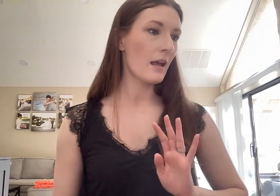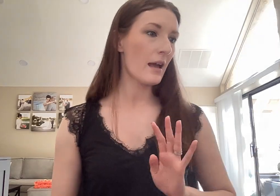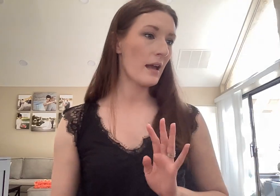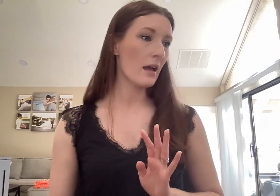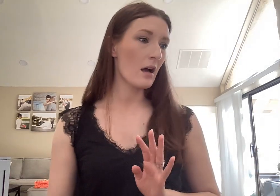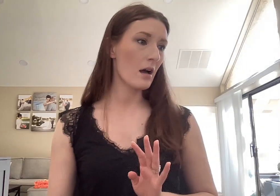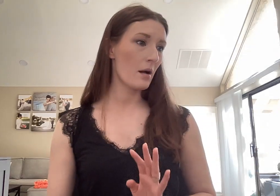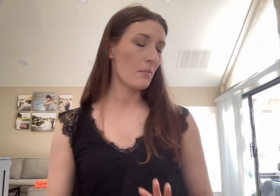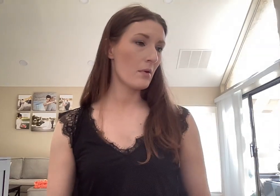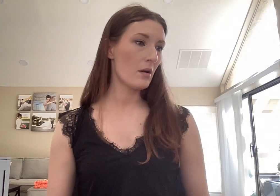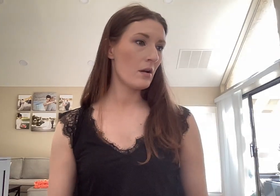Okay,